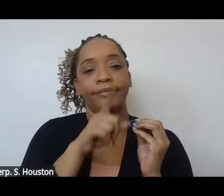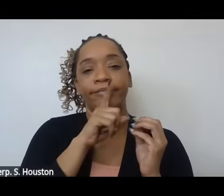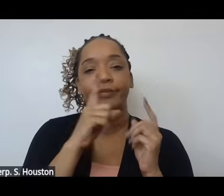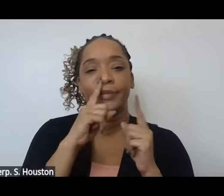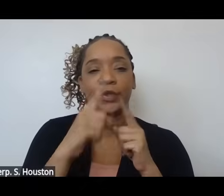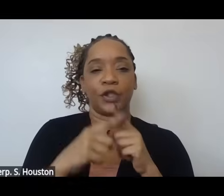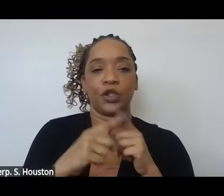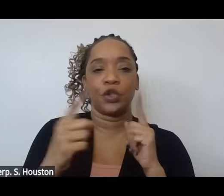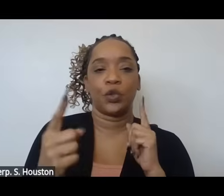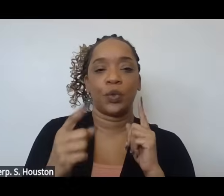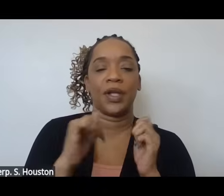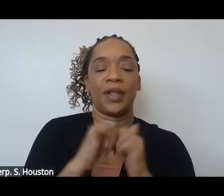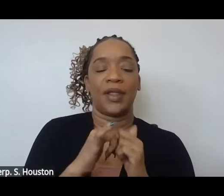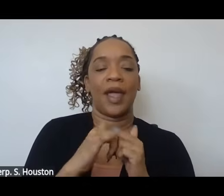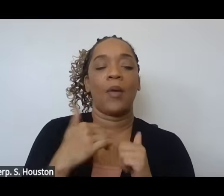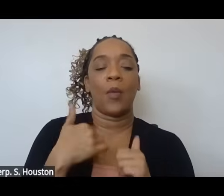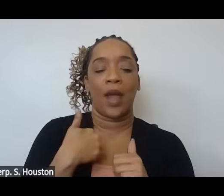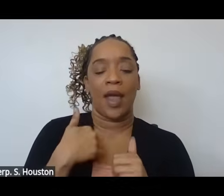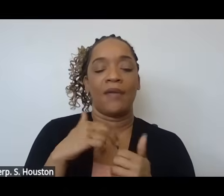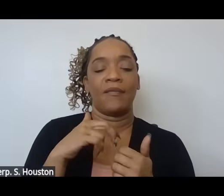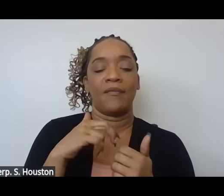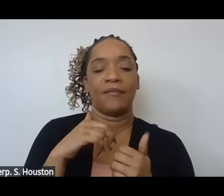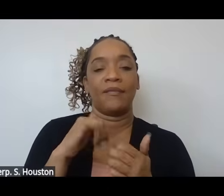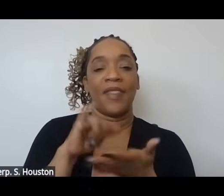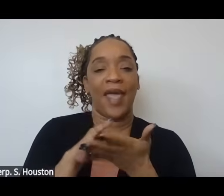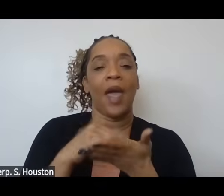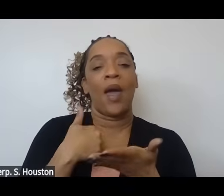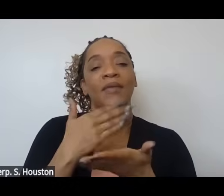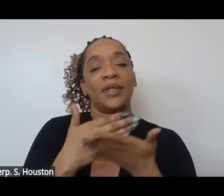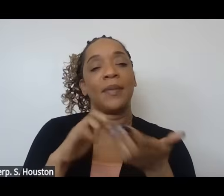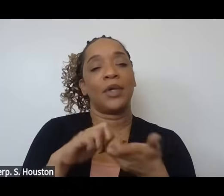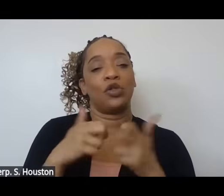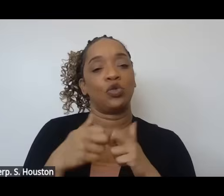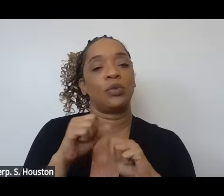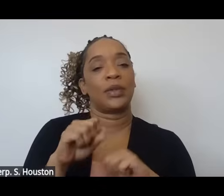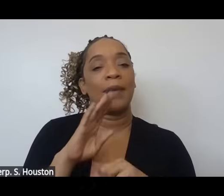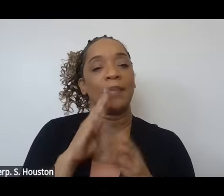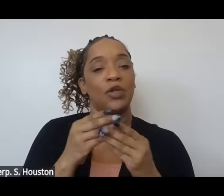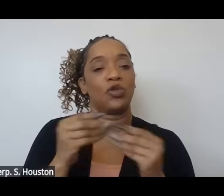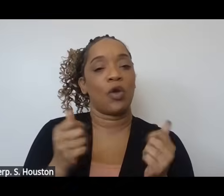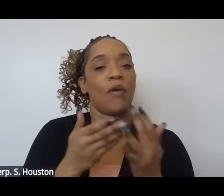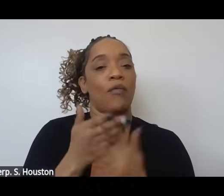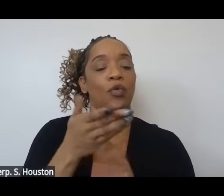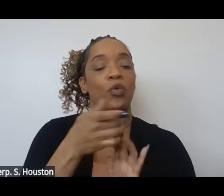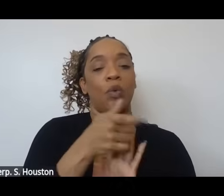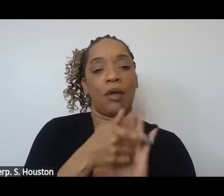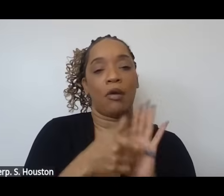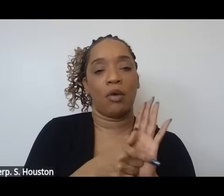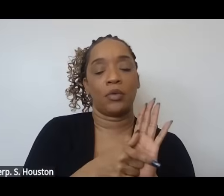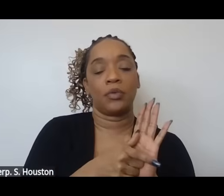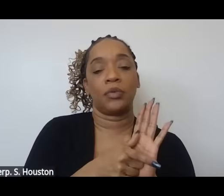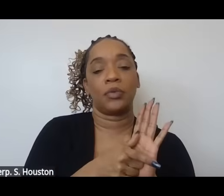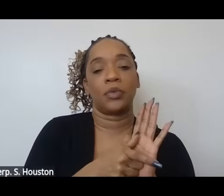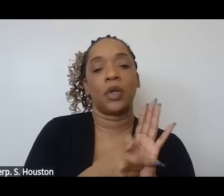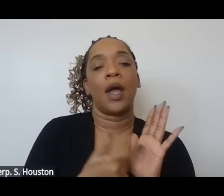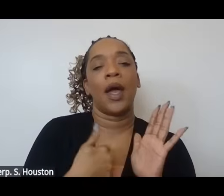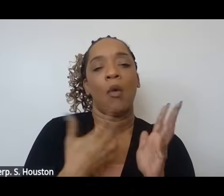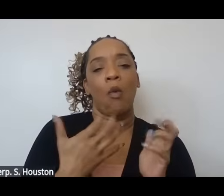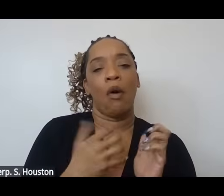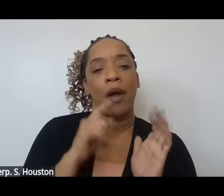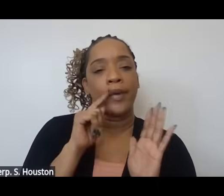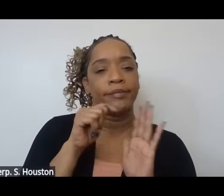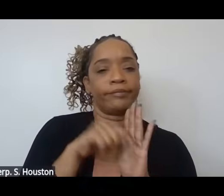some issues that seems like they could be solved legislatively. I don't, you know, I want to look at that a little bit closer, but